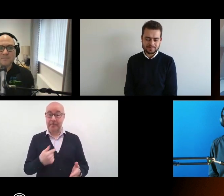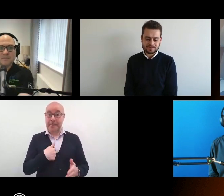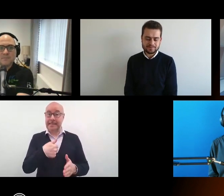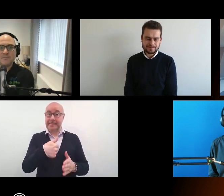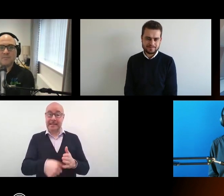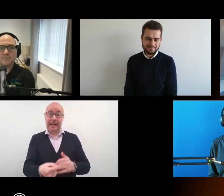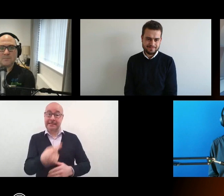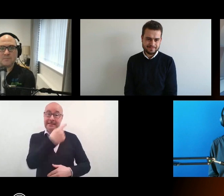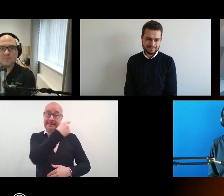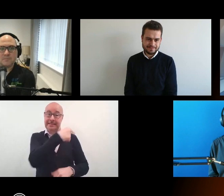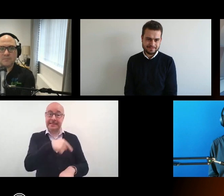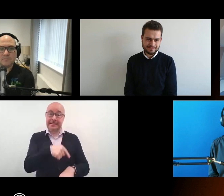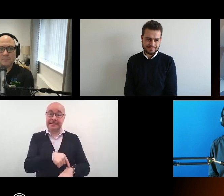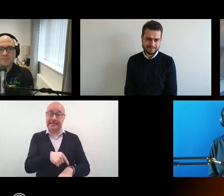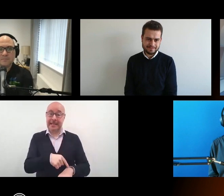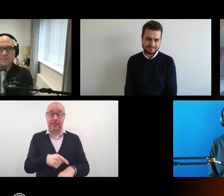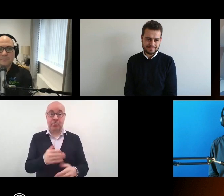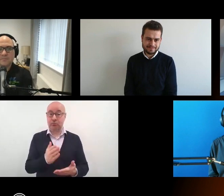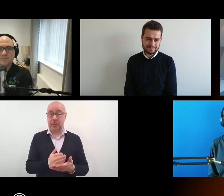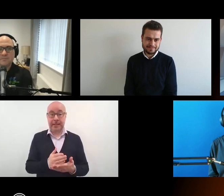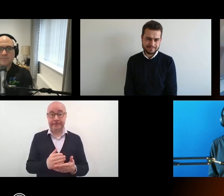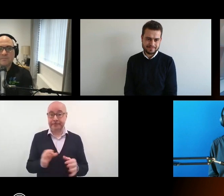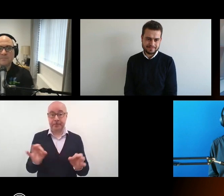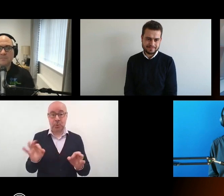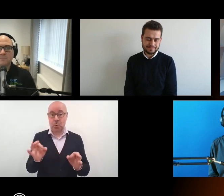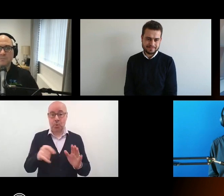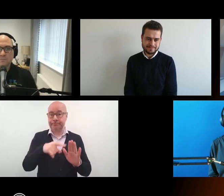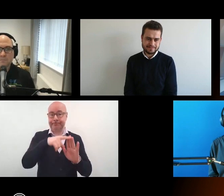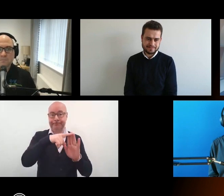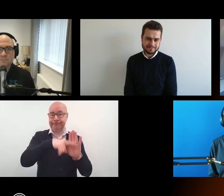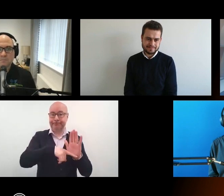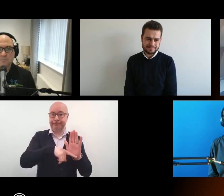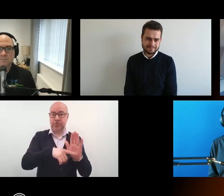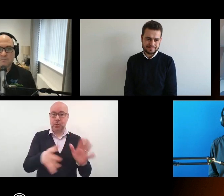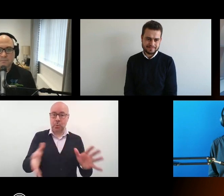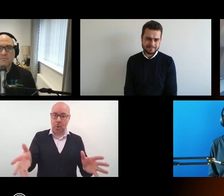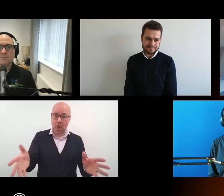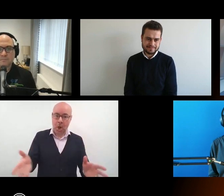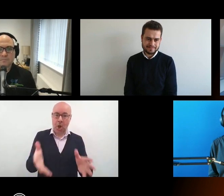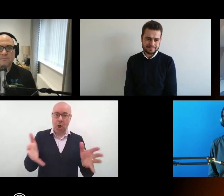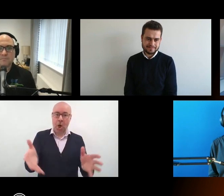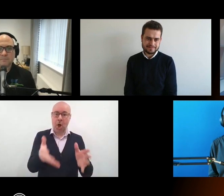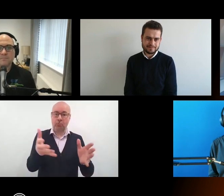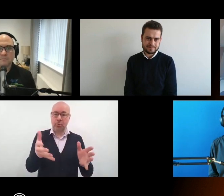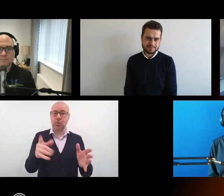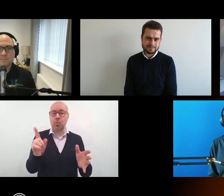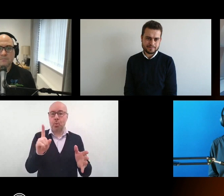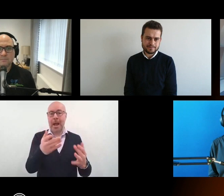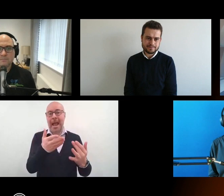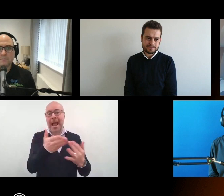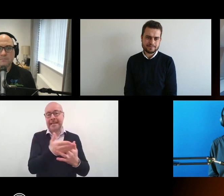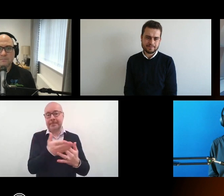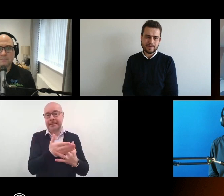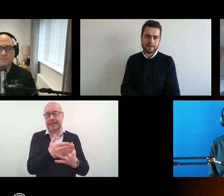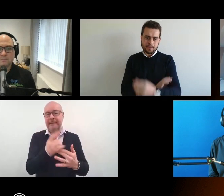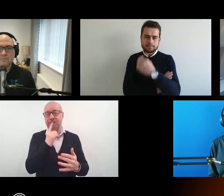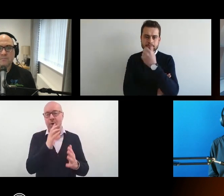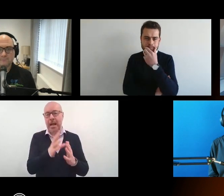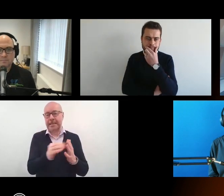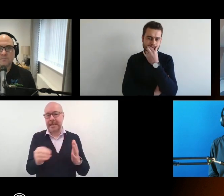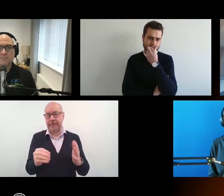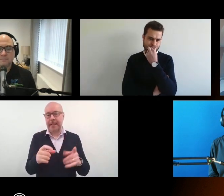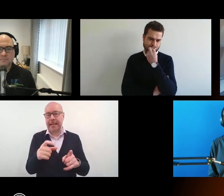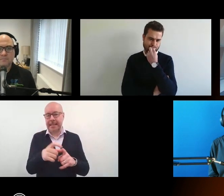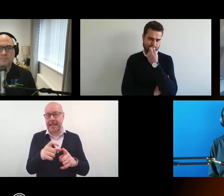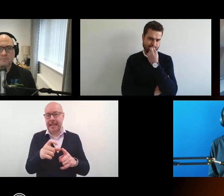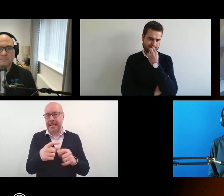didn't really have any laws that kind of encouraged accessibility, such as the Disability Discrimination Act and